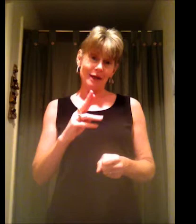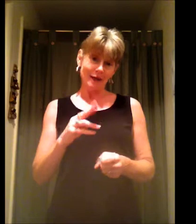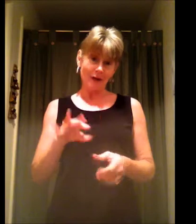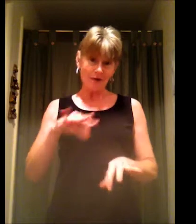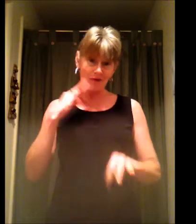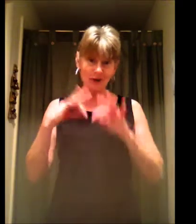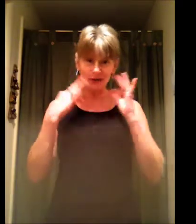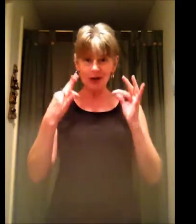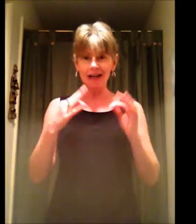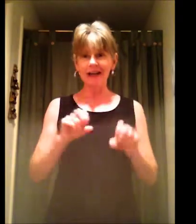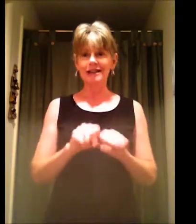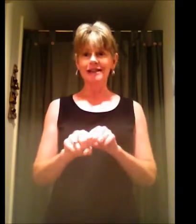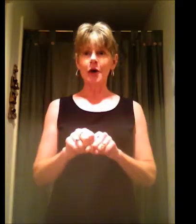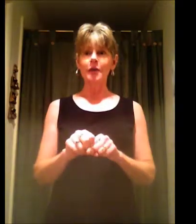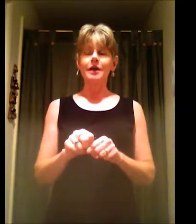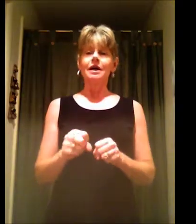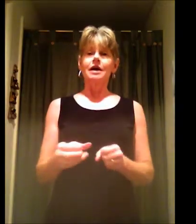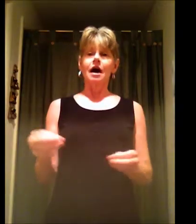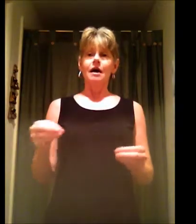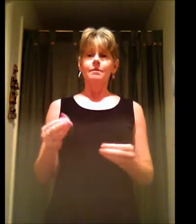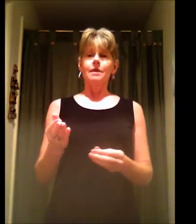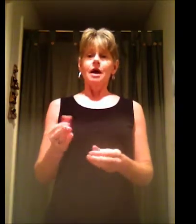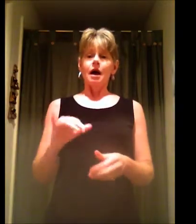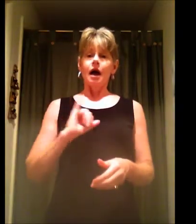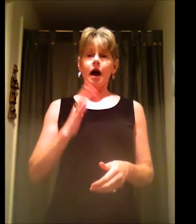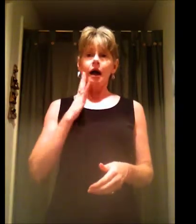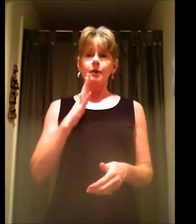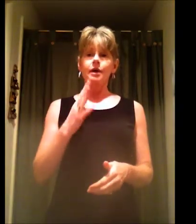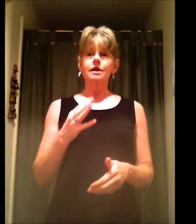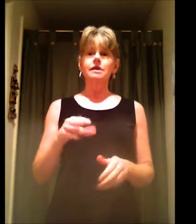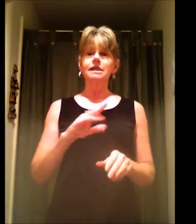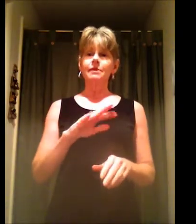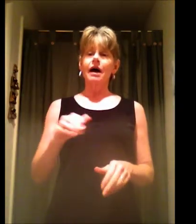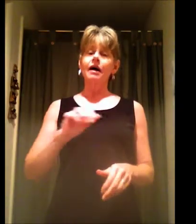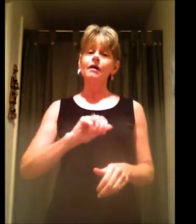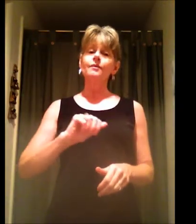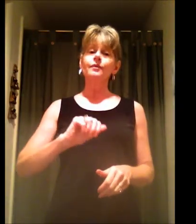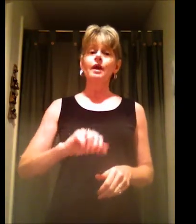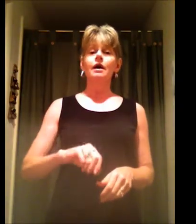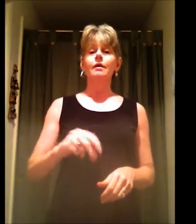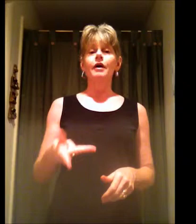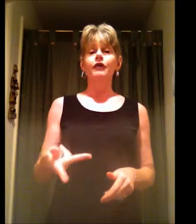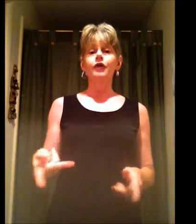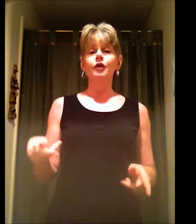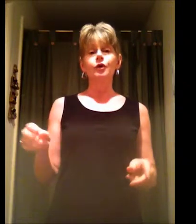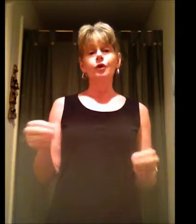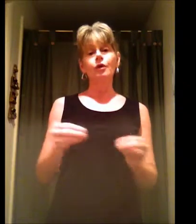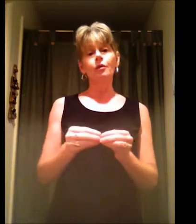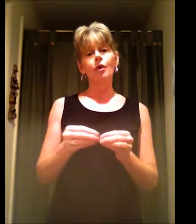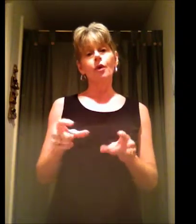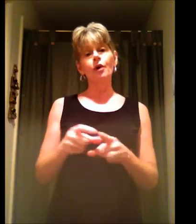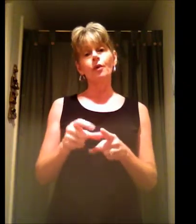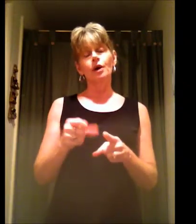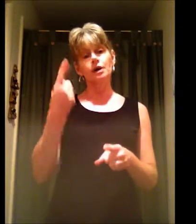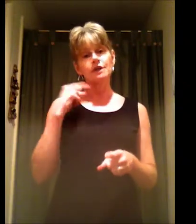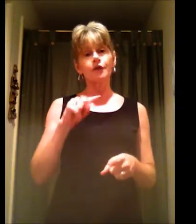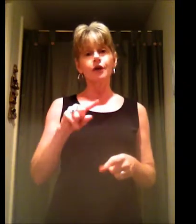be frustrating. So I will spell a few more words for